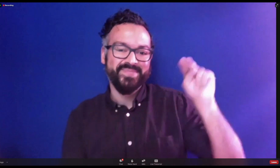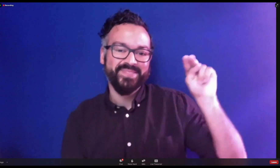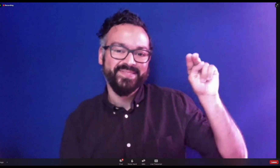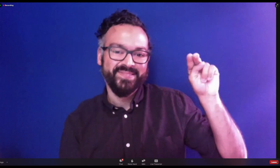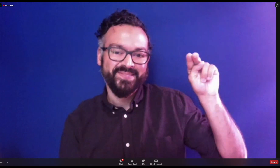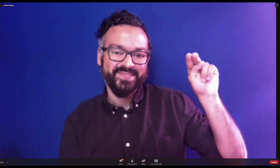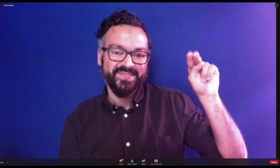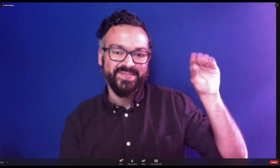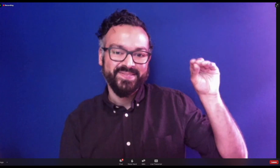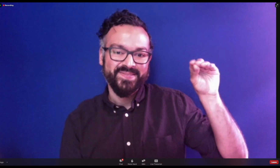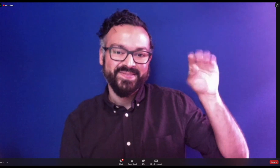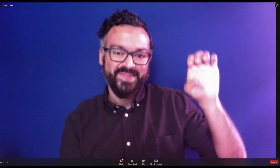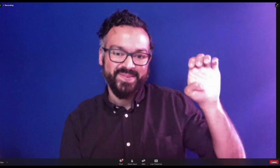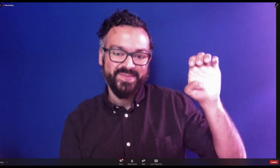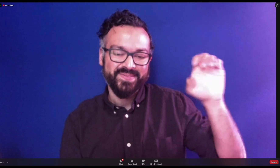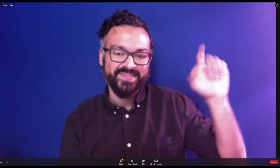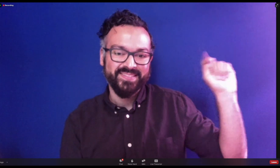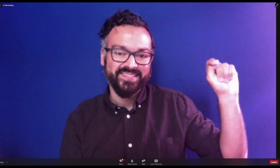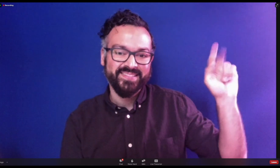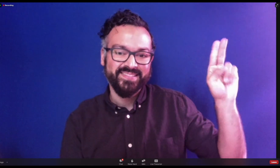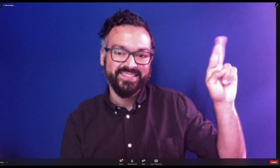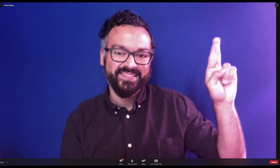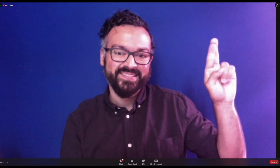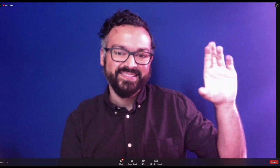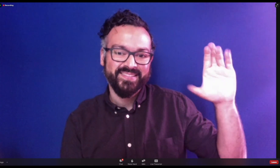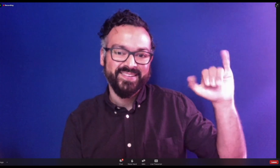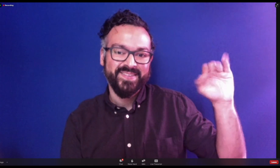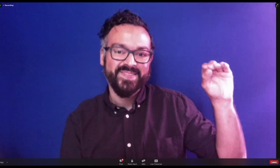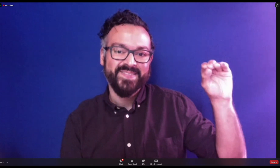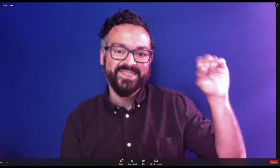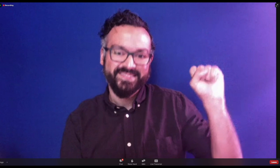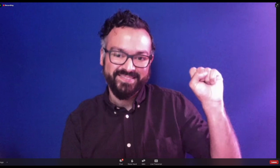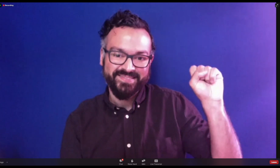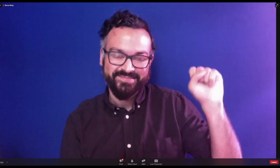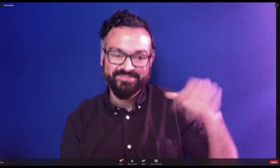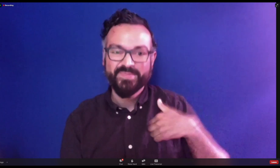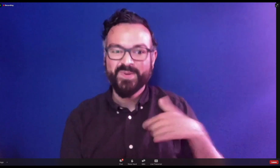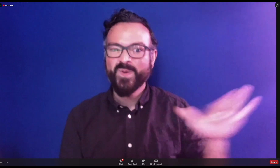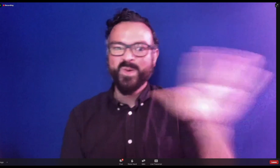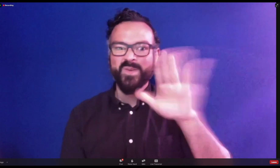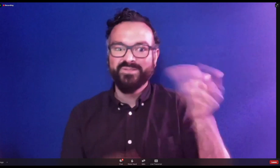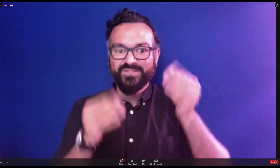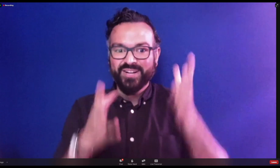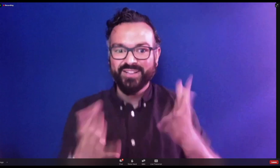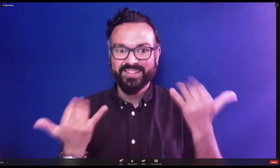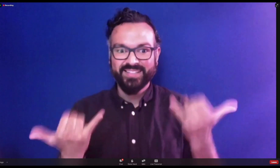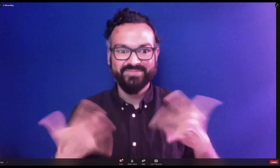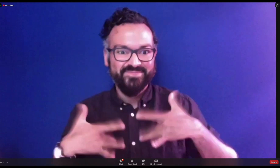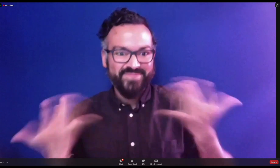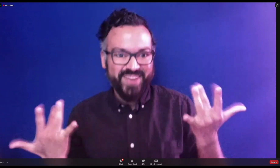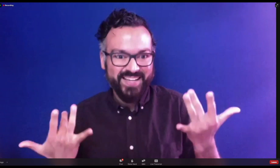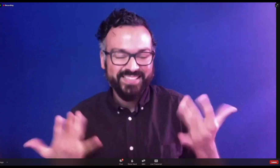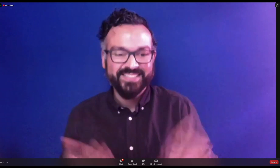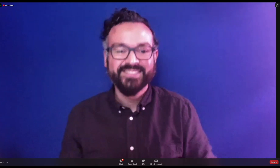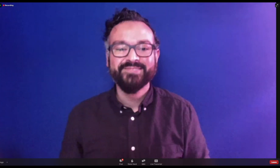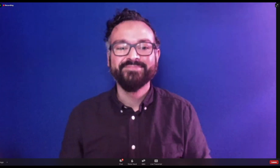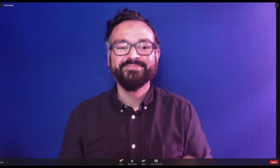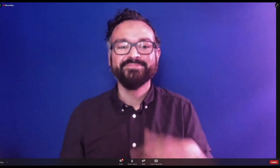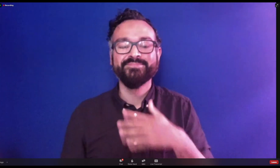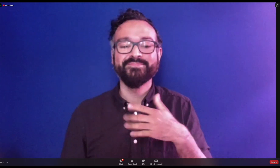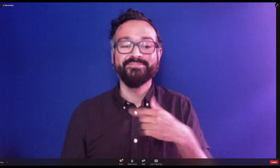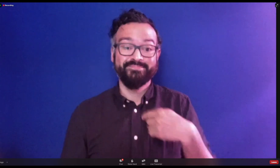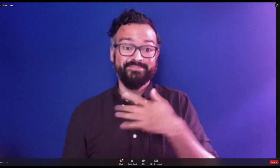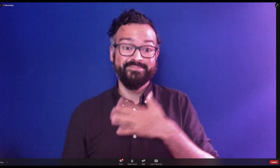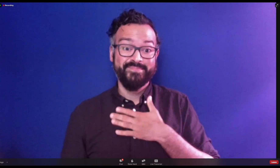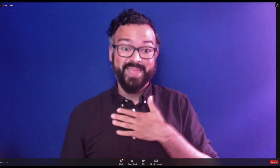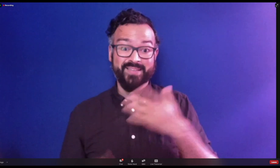Turquoise. I'll be facilitating this conversation. Right now, I'm wearing a black shirt with white